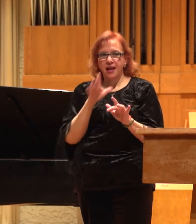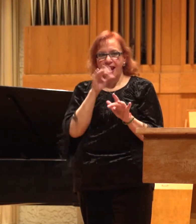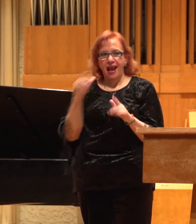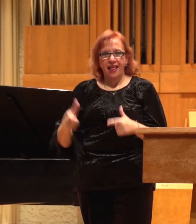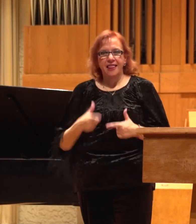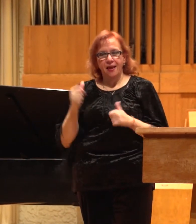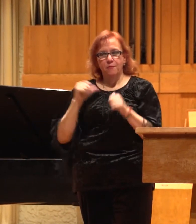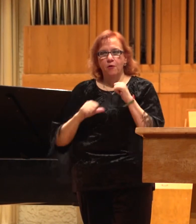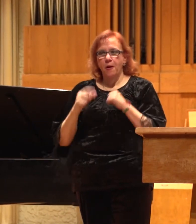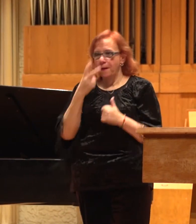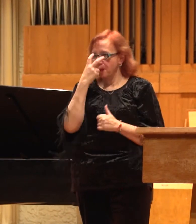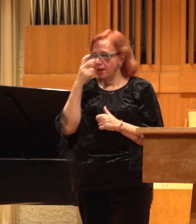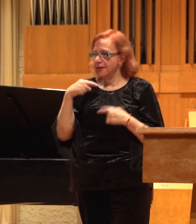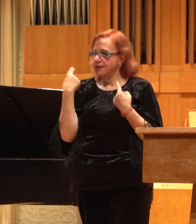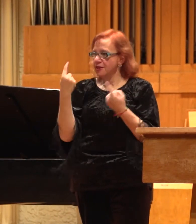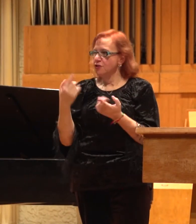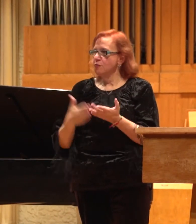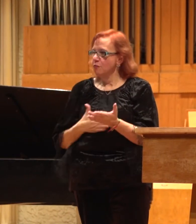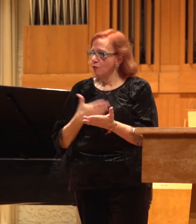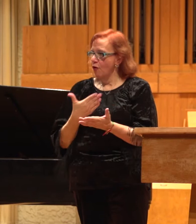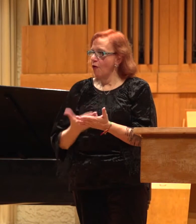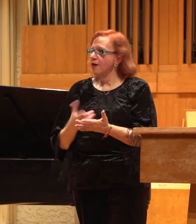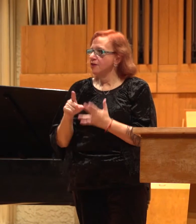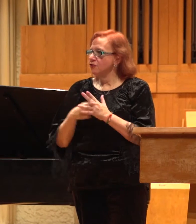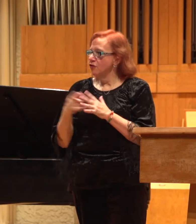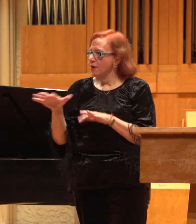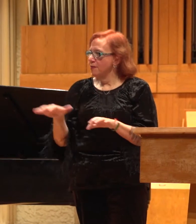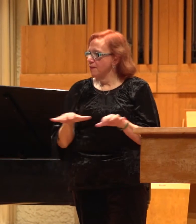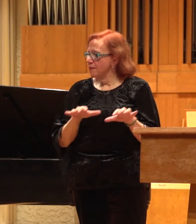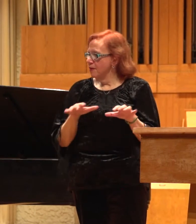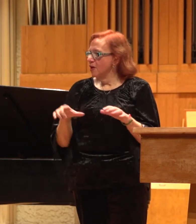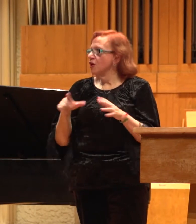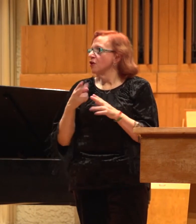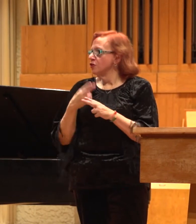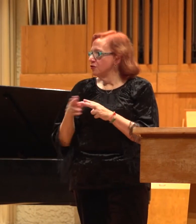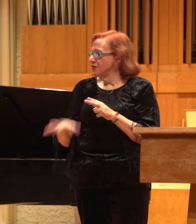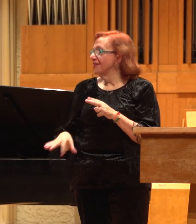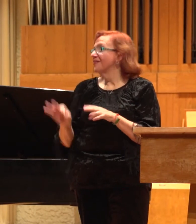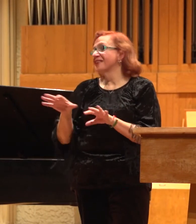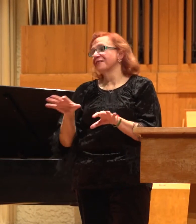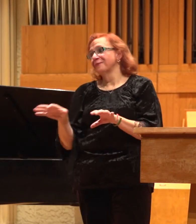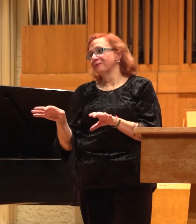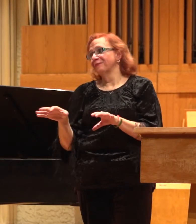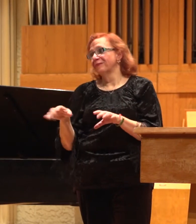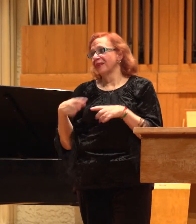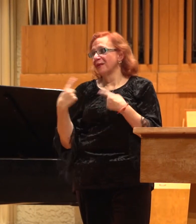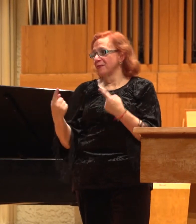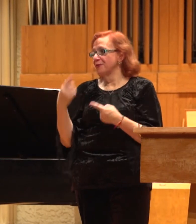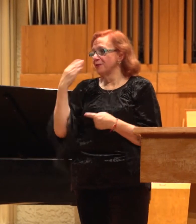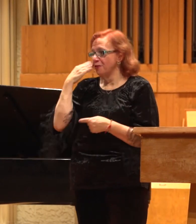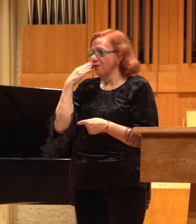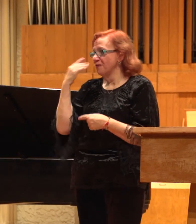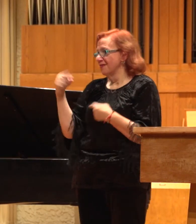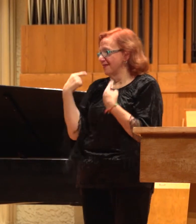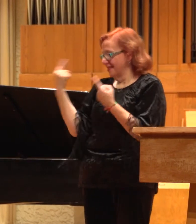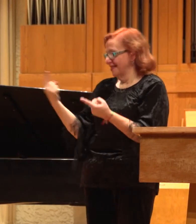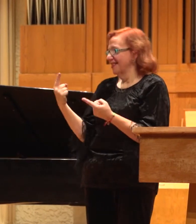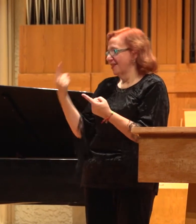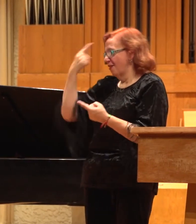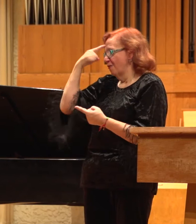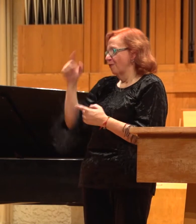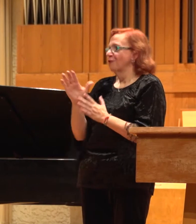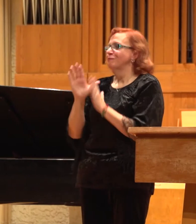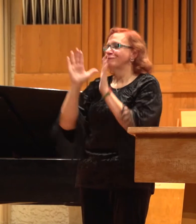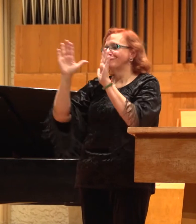Discovered a keyboard and has been known ever since for his